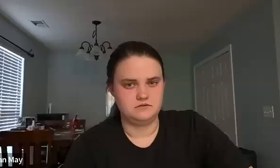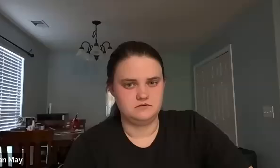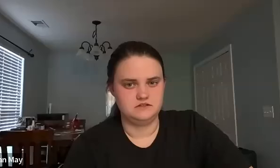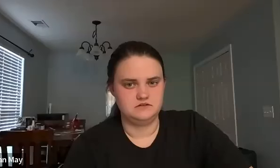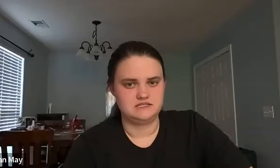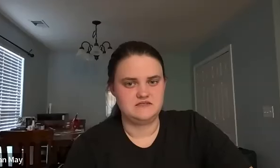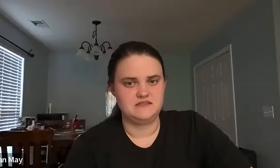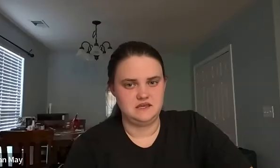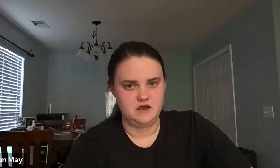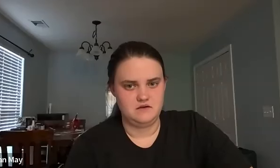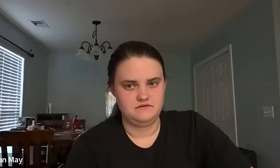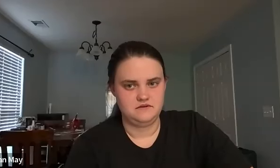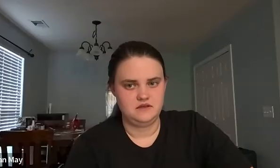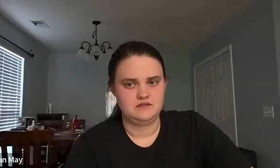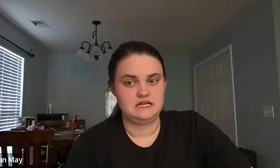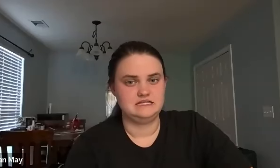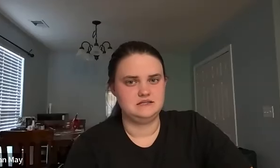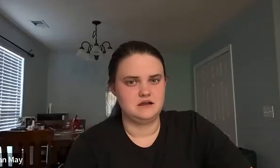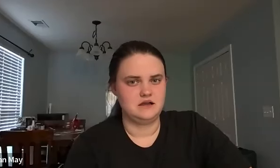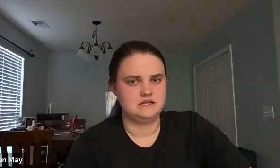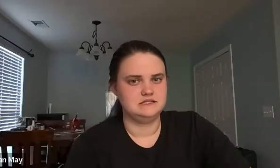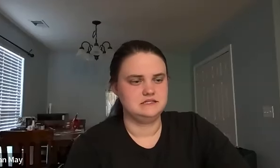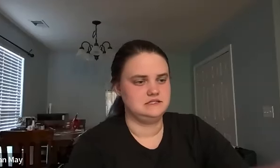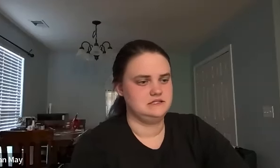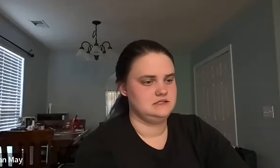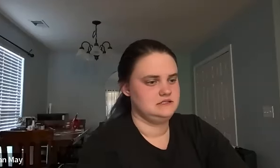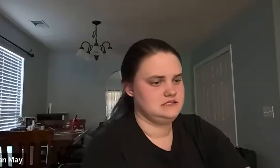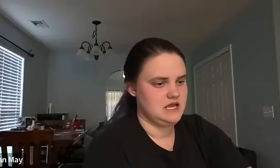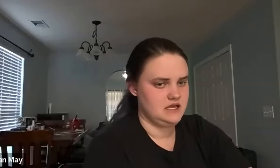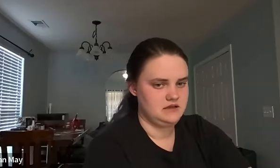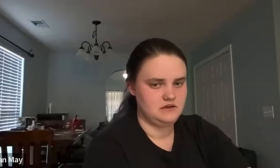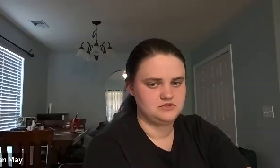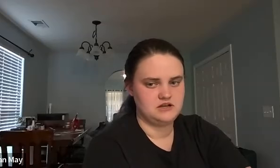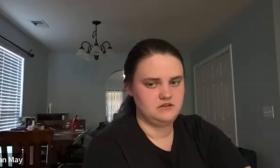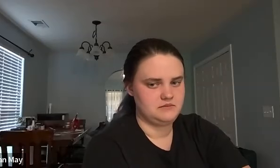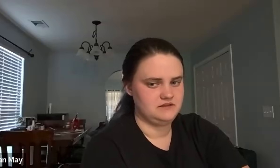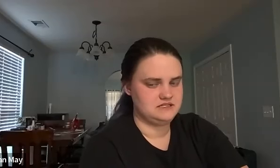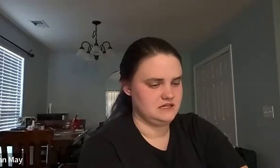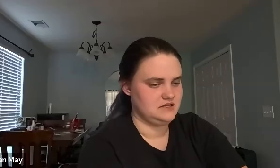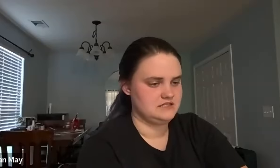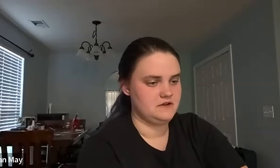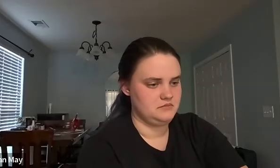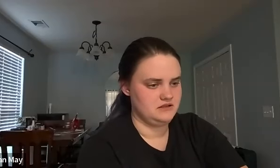foods you guys can think of that I did not say? I'm trying to look at my list again. It's a very big